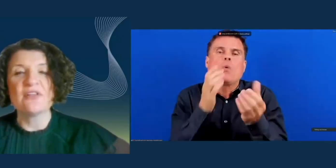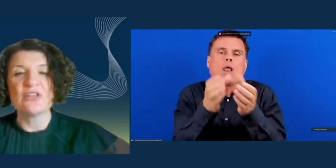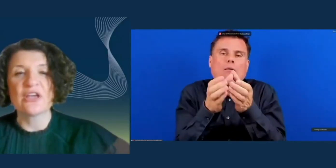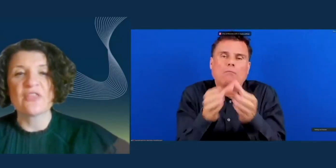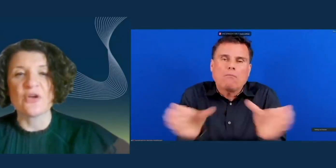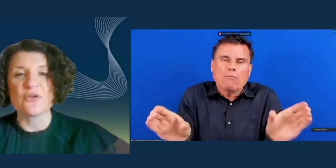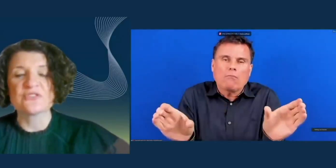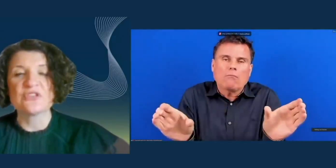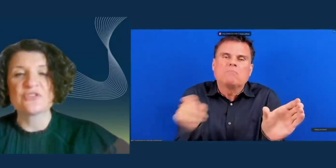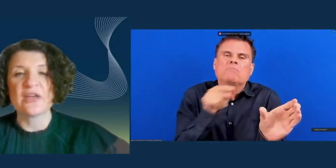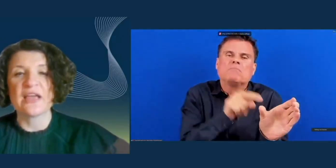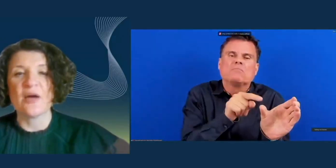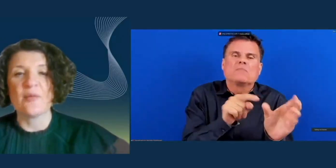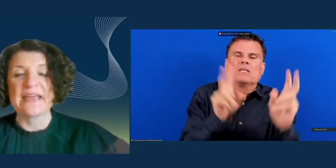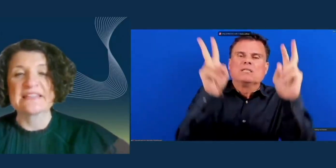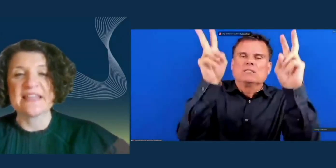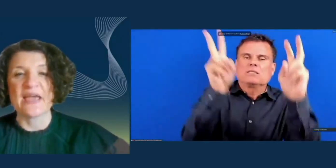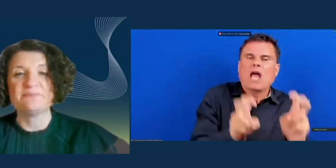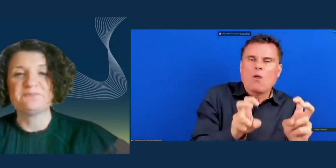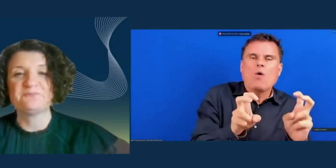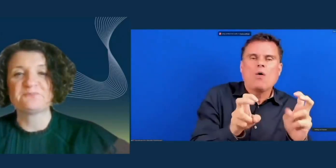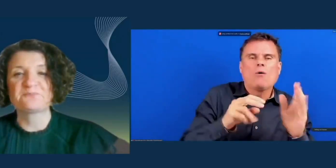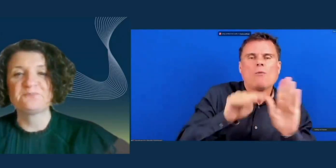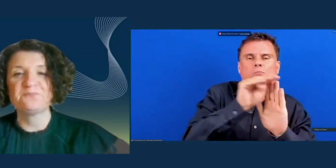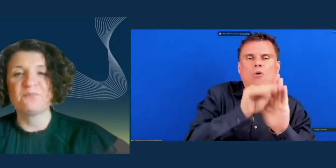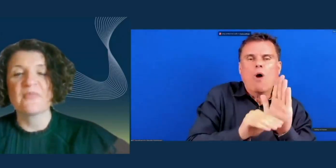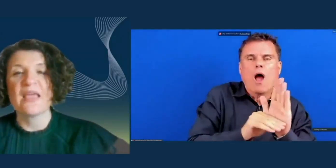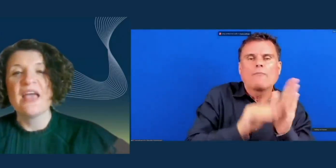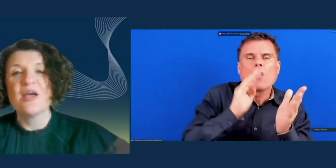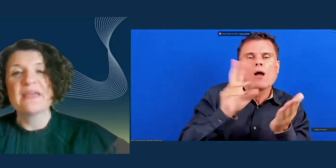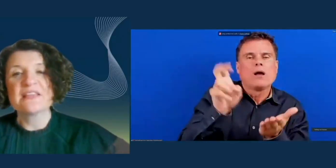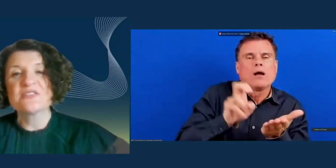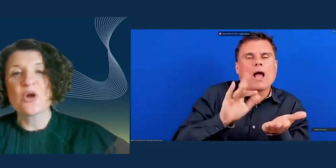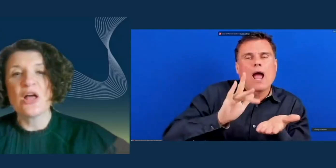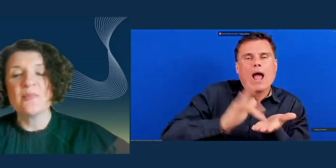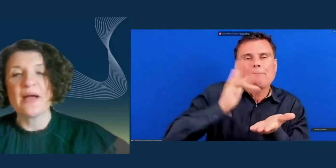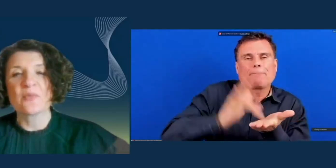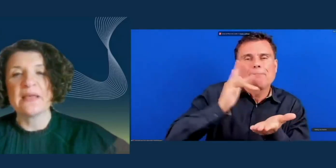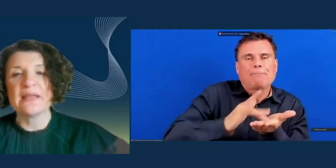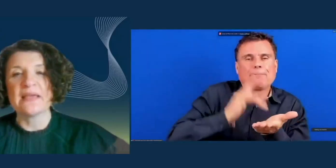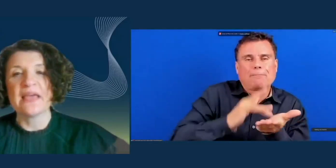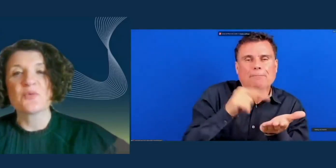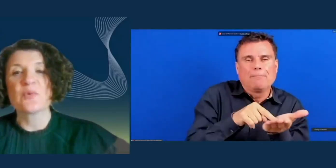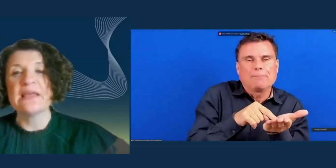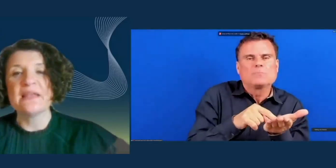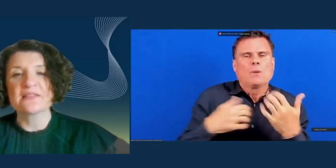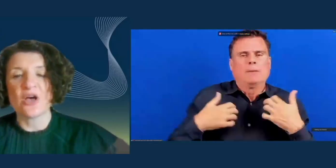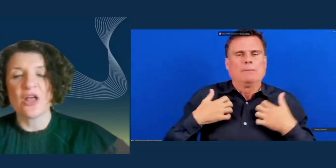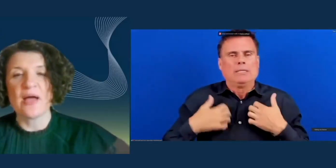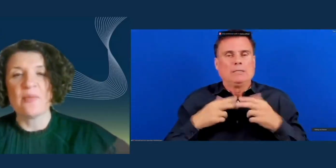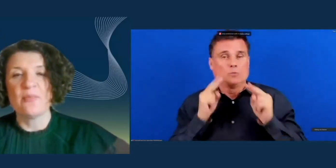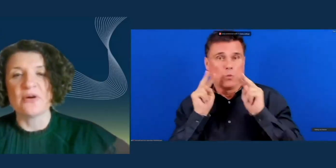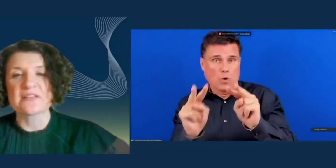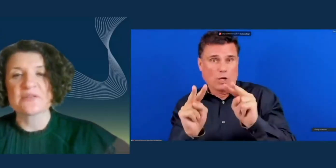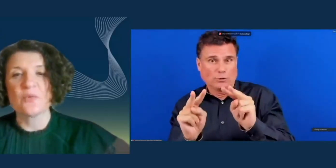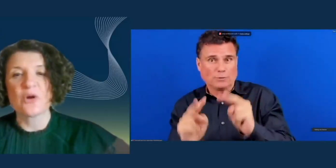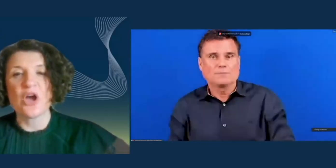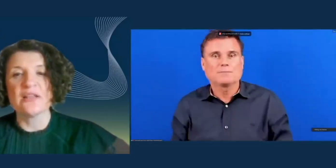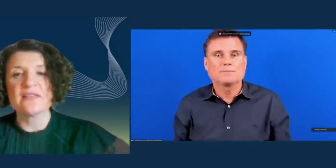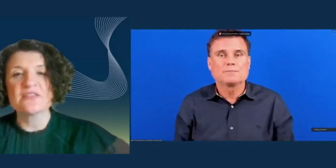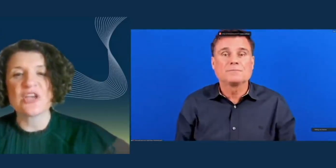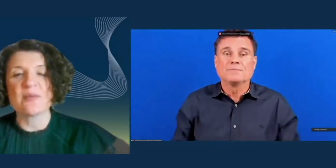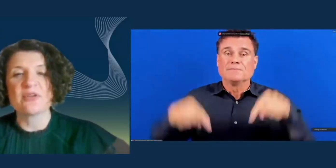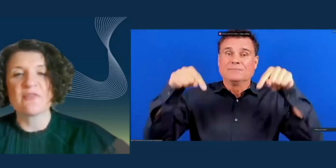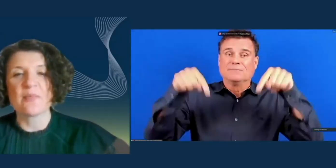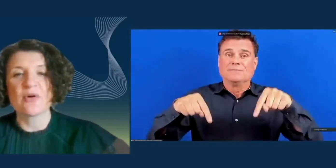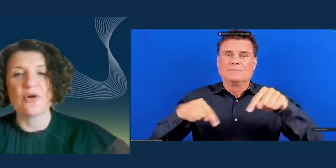have a look at those during a break today. Because we're all about reading and reading is all about books, we're calling